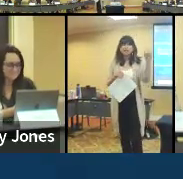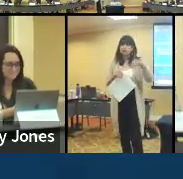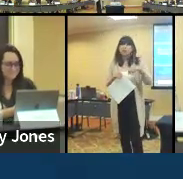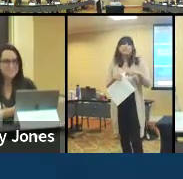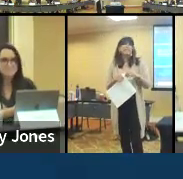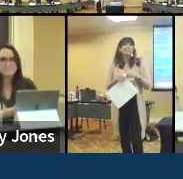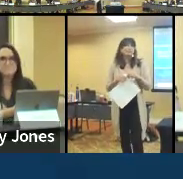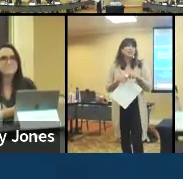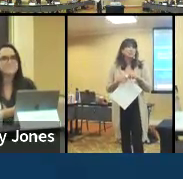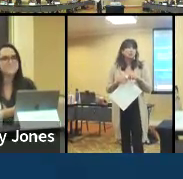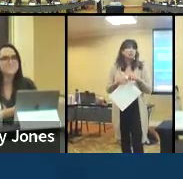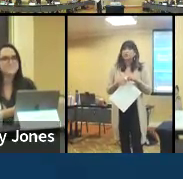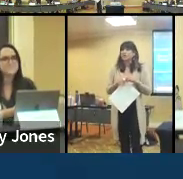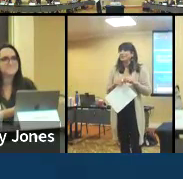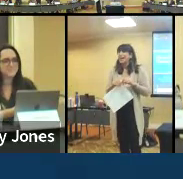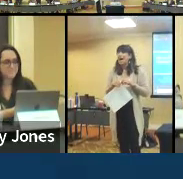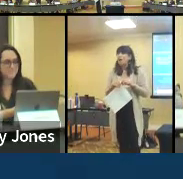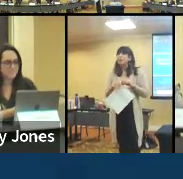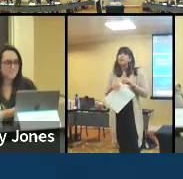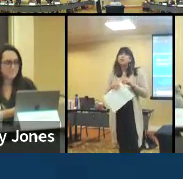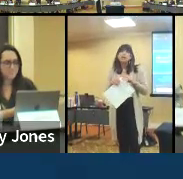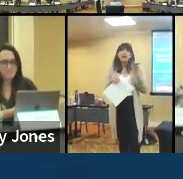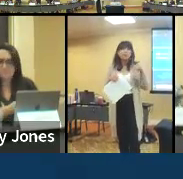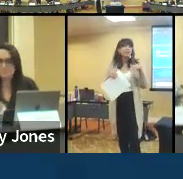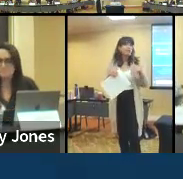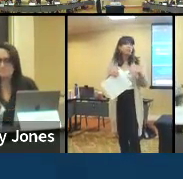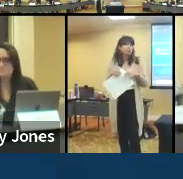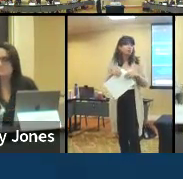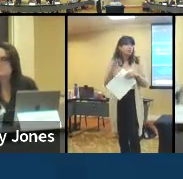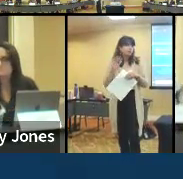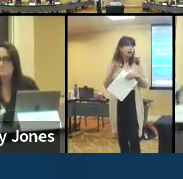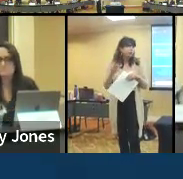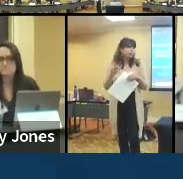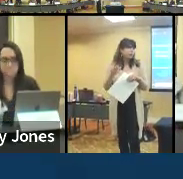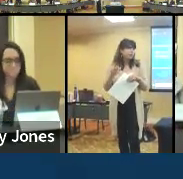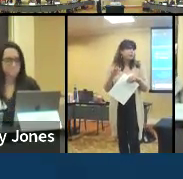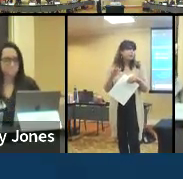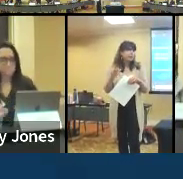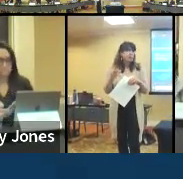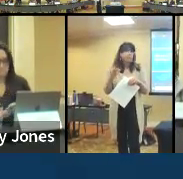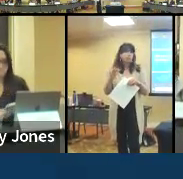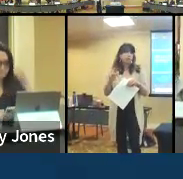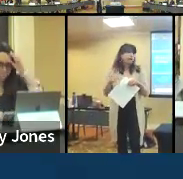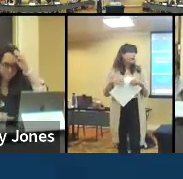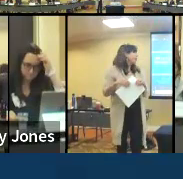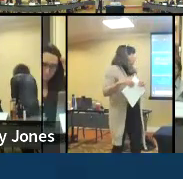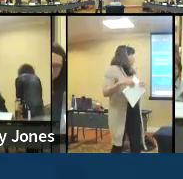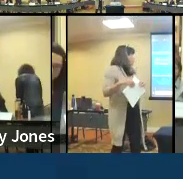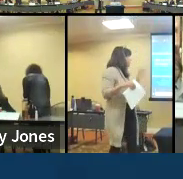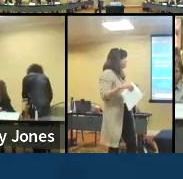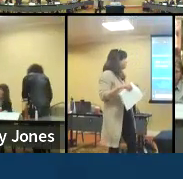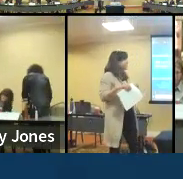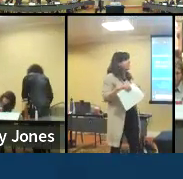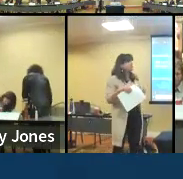Anna's gonna just write me sticky notes and I'll speak for them. But if everyone in the room can use their outdoor voices today, that would be great.